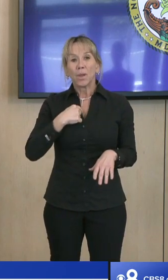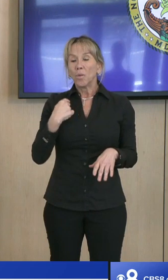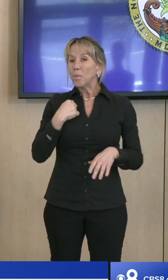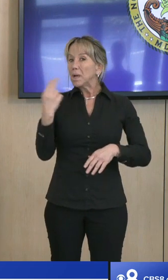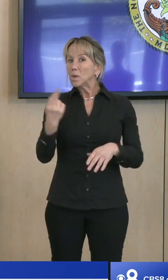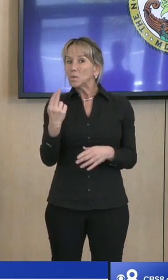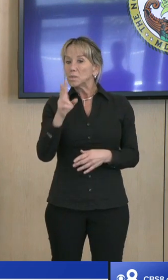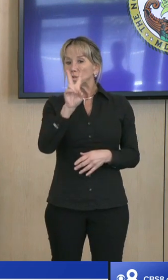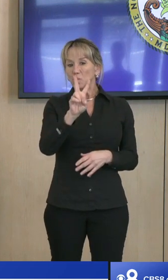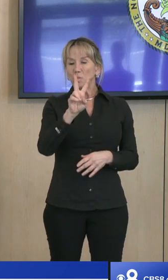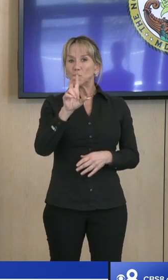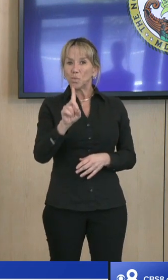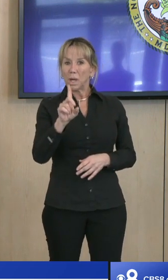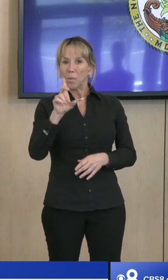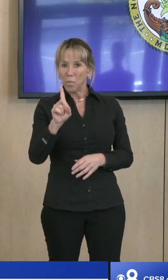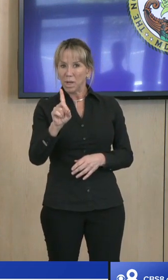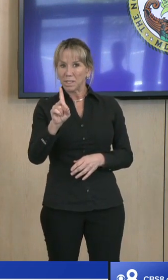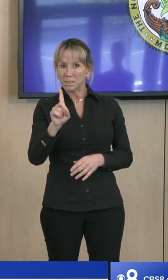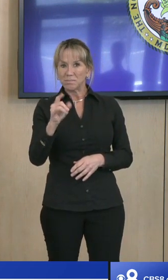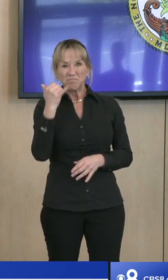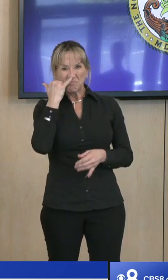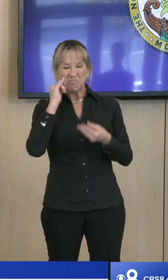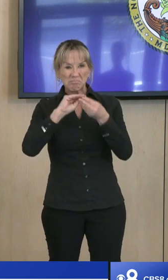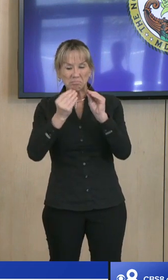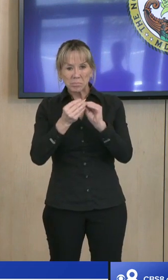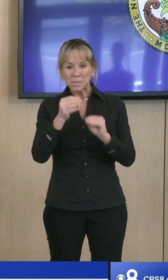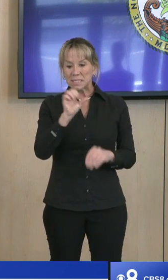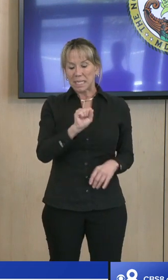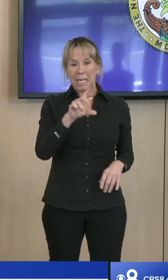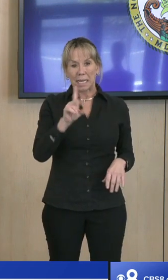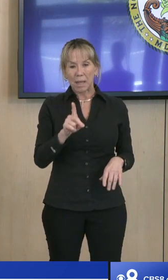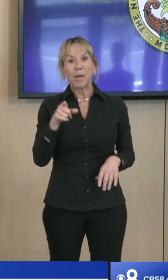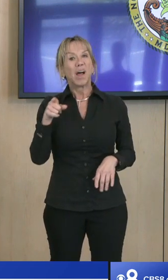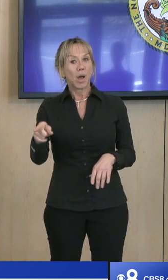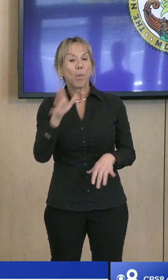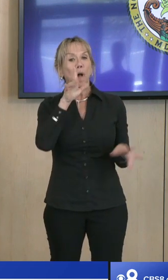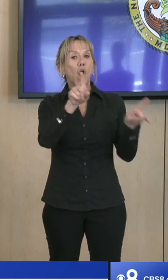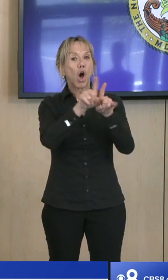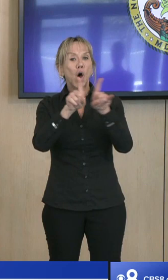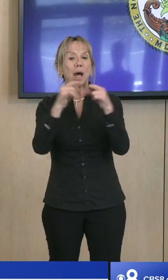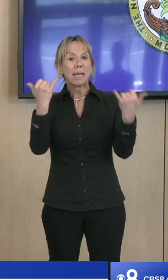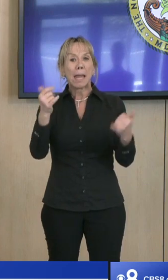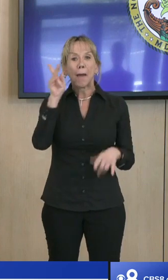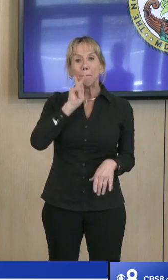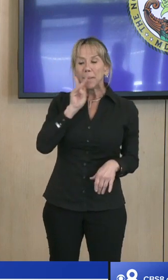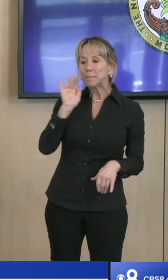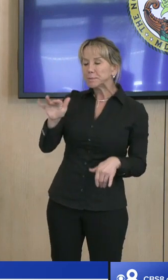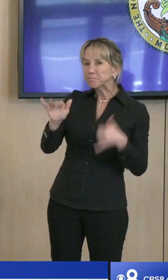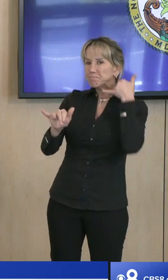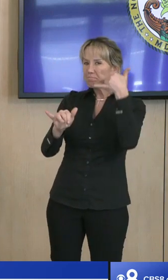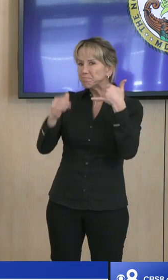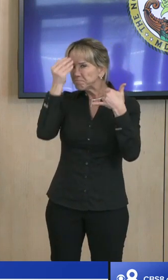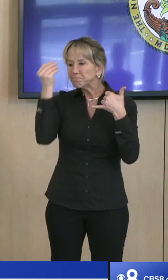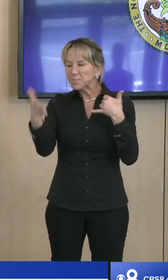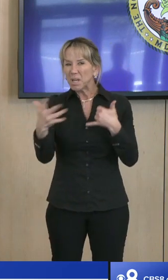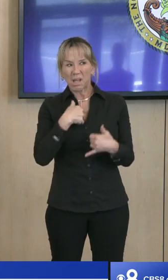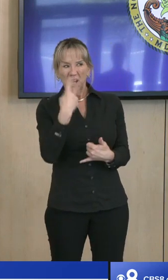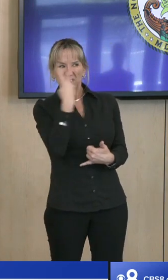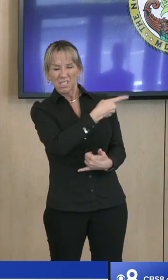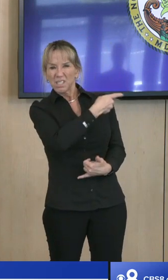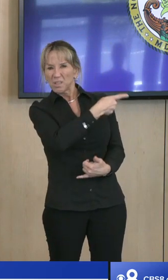211 San Diego to establish an online reporting system for people to notify us if they